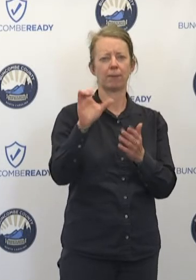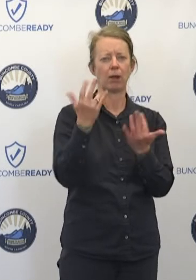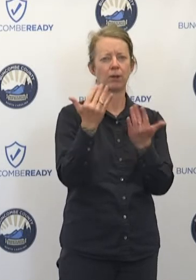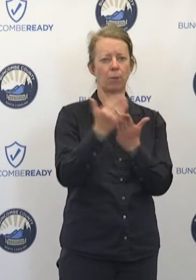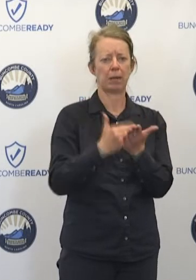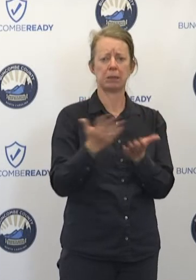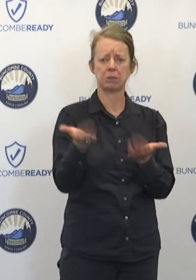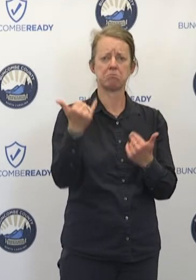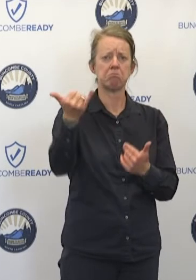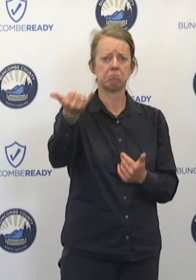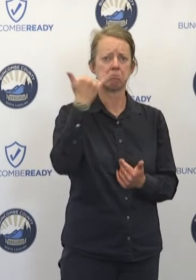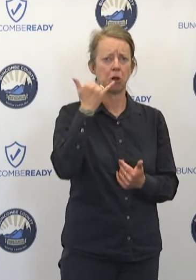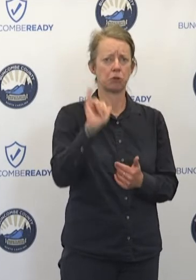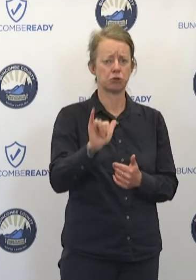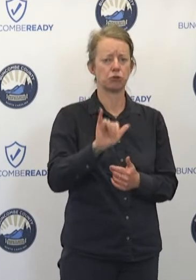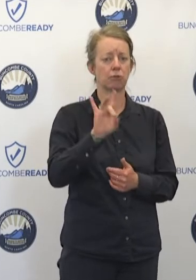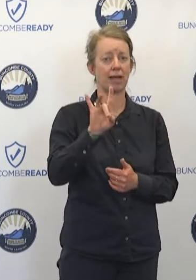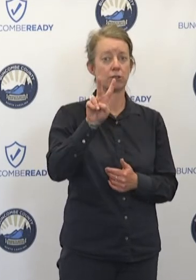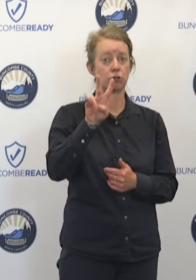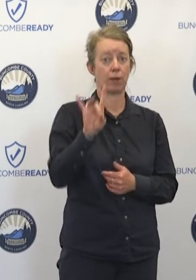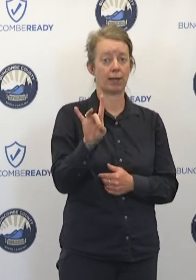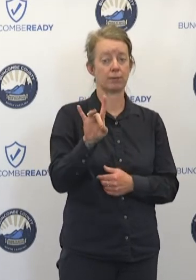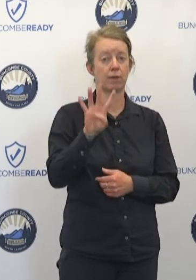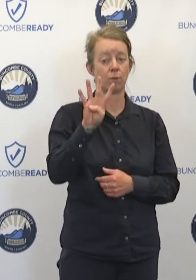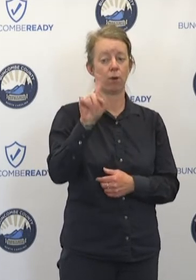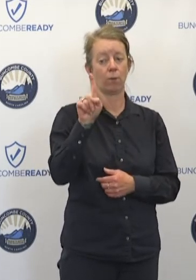too. Please call